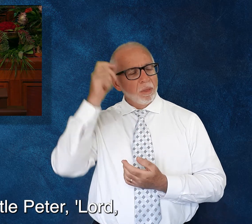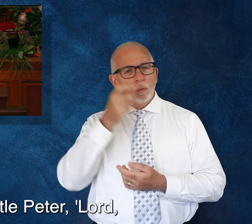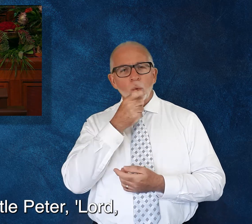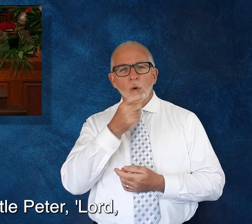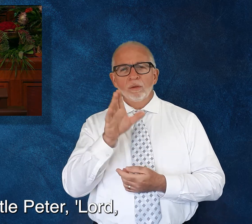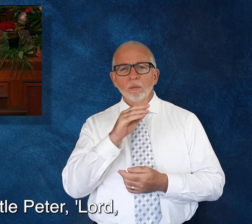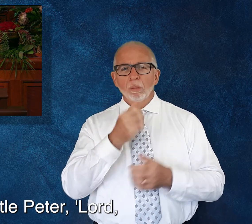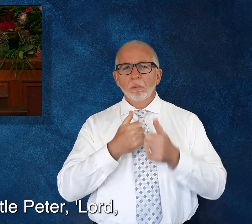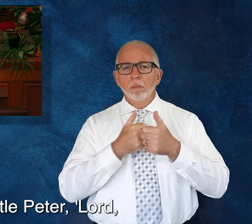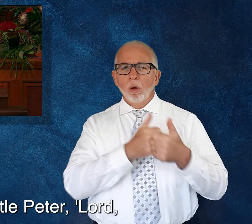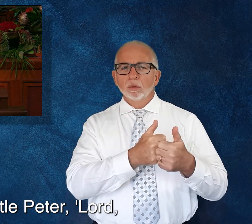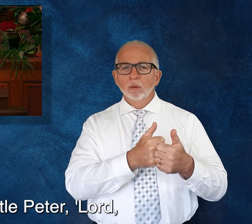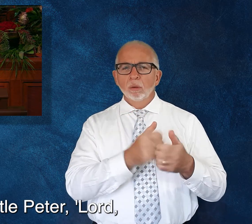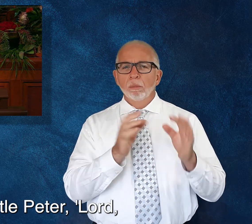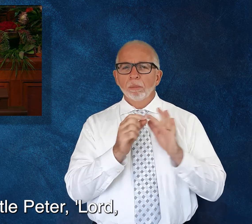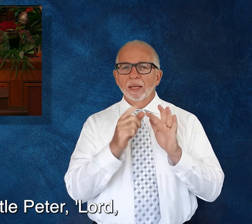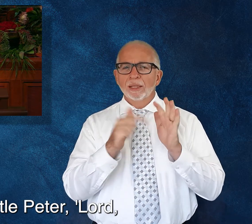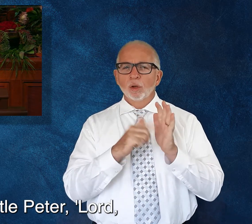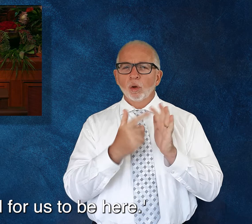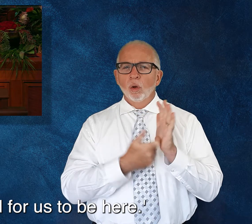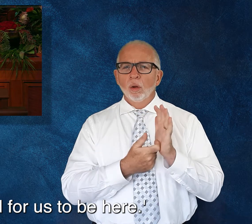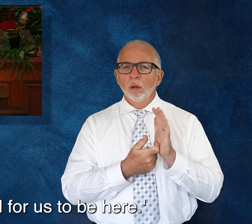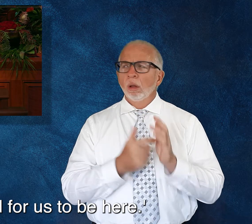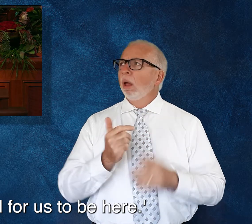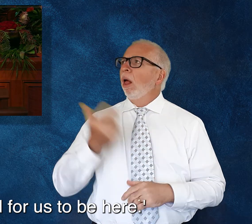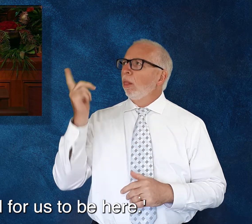of the Apostle Peter, Lord,